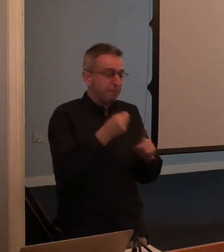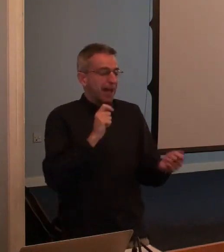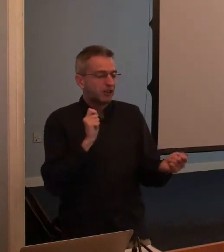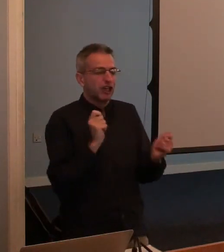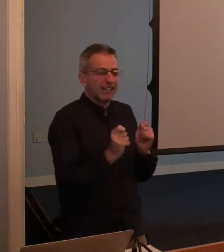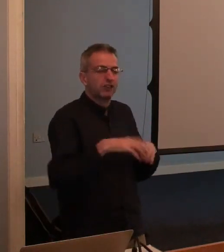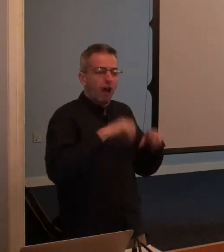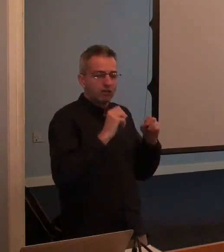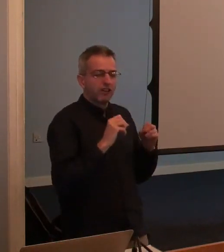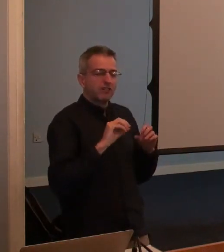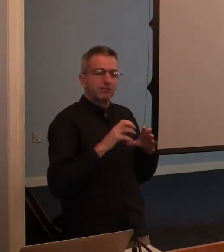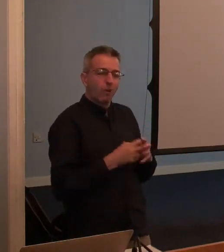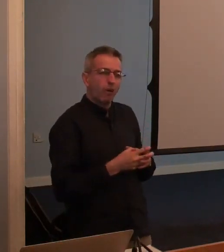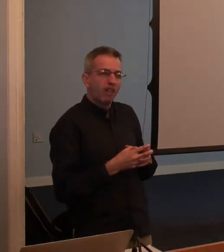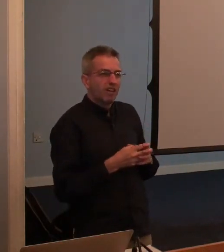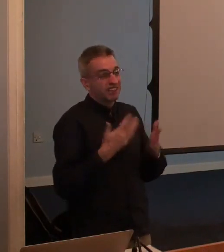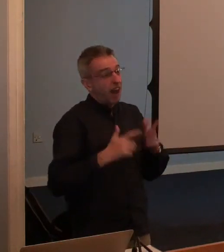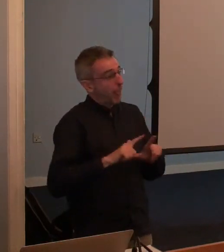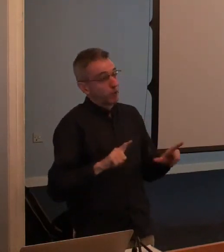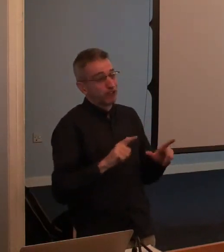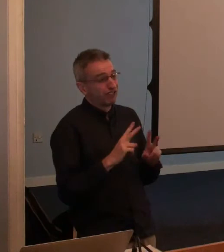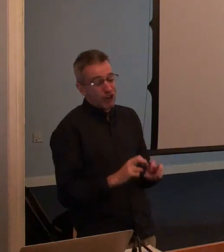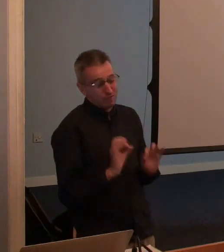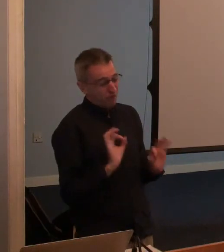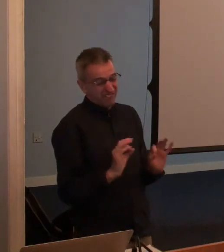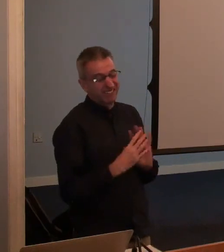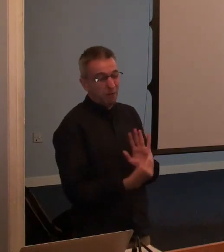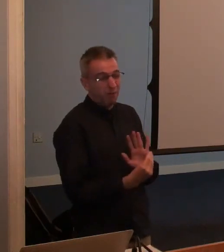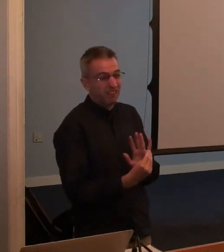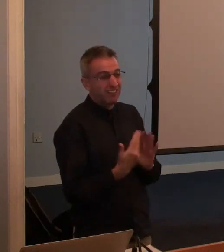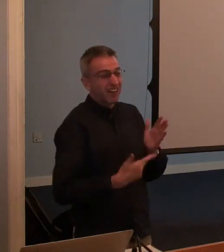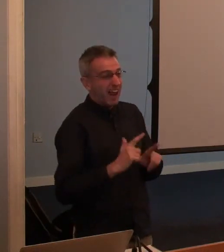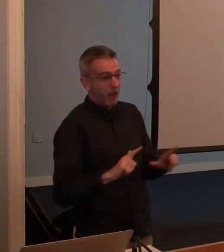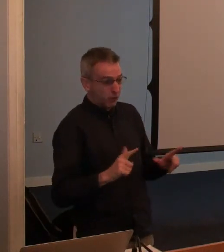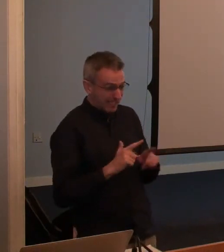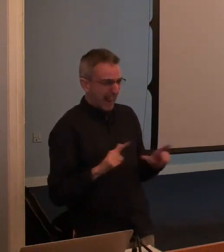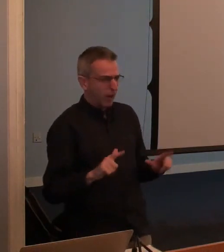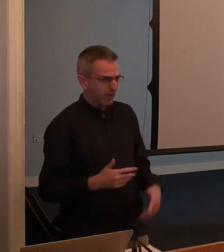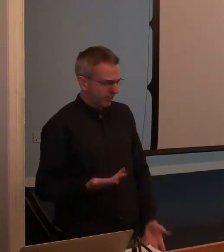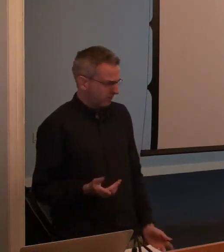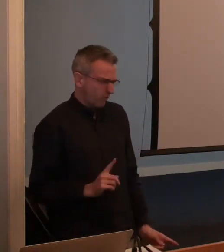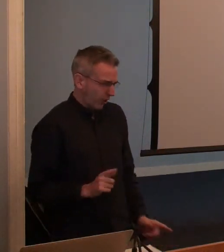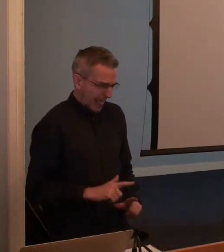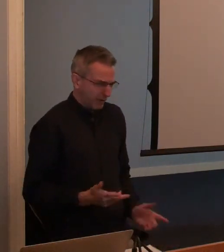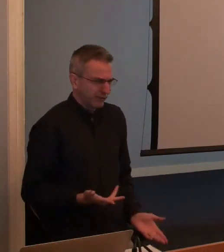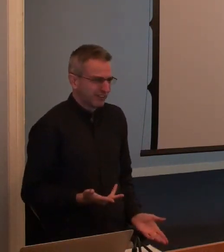think we've hopefully had a little bit of impact that will start a small step towards change.